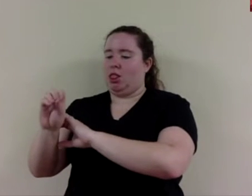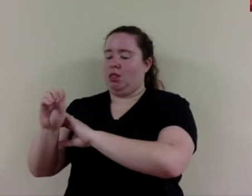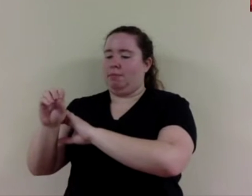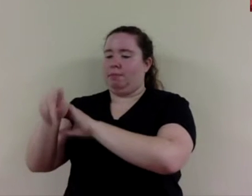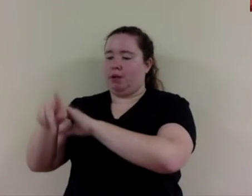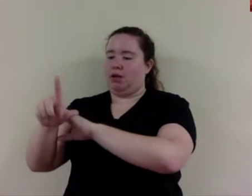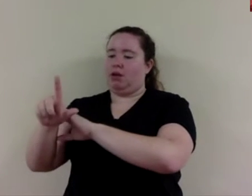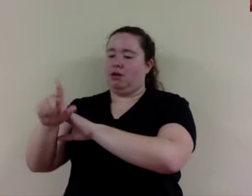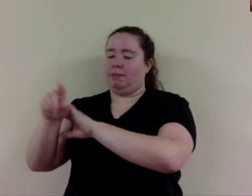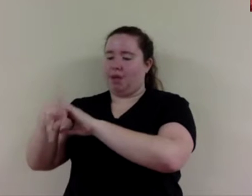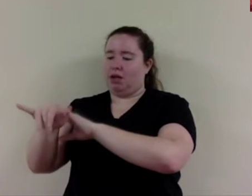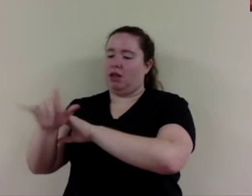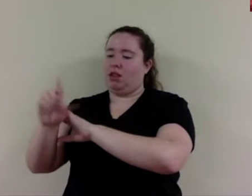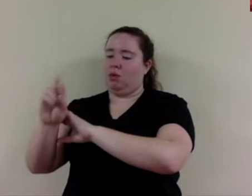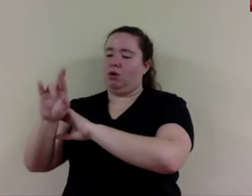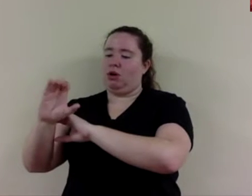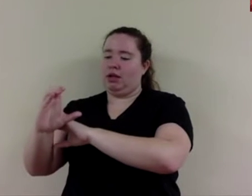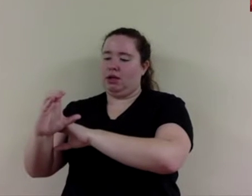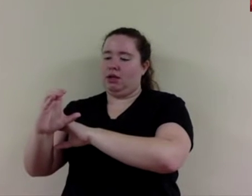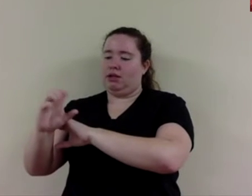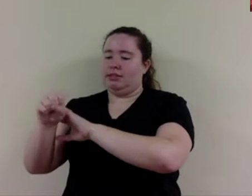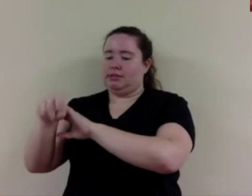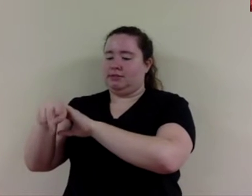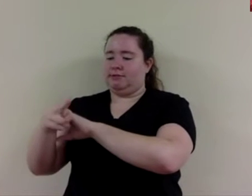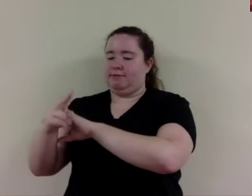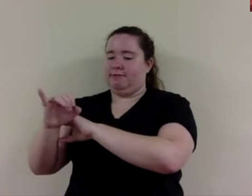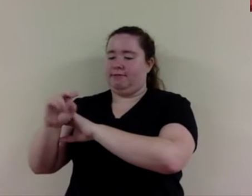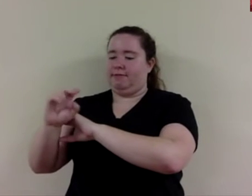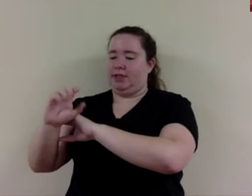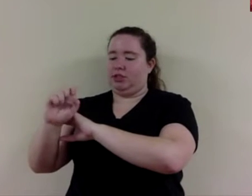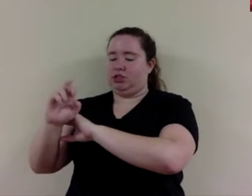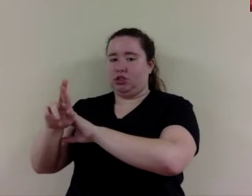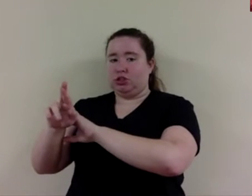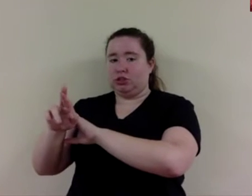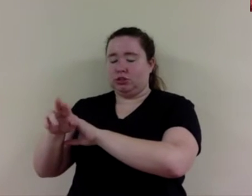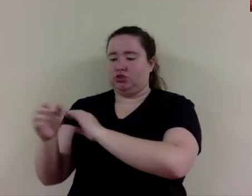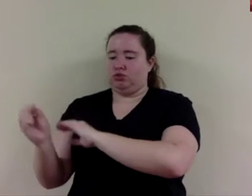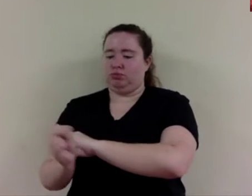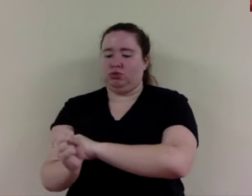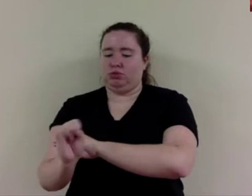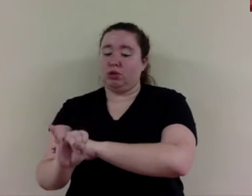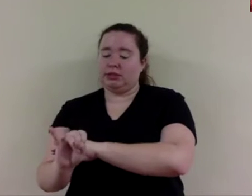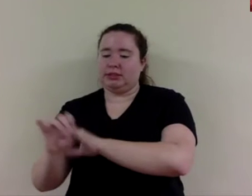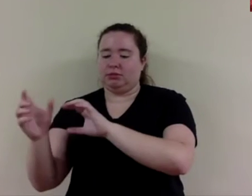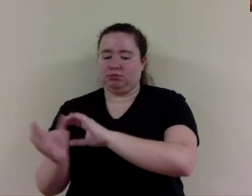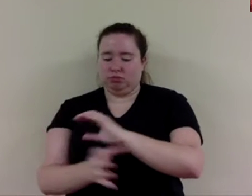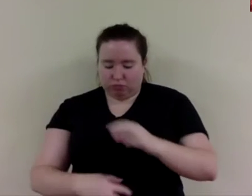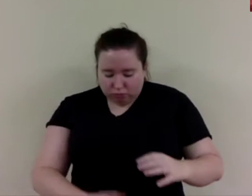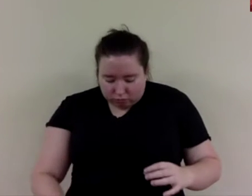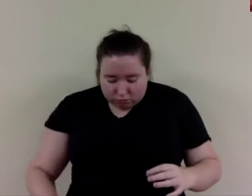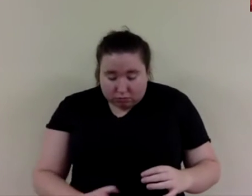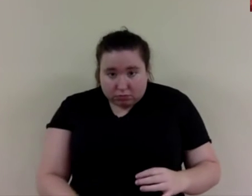system, along the way, will contain several little key regions, but if we had to talk about a region that was of